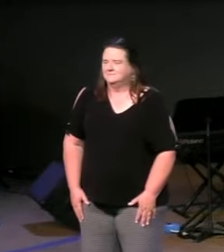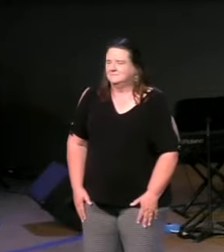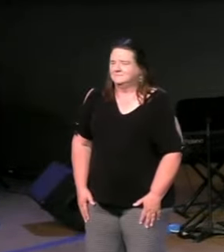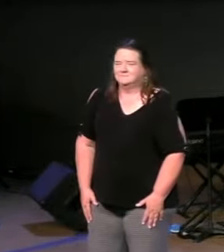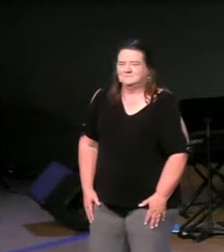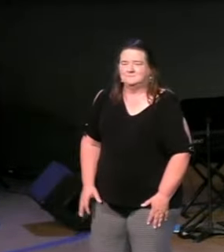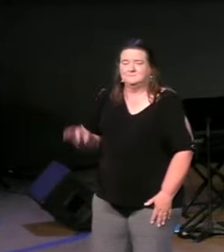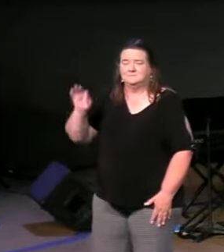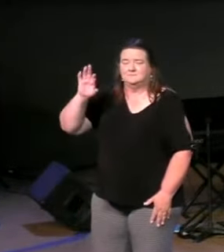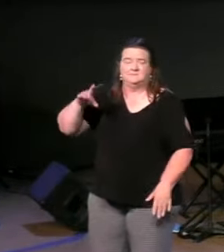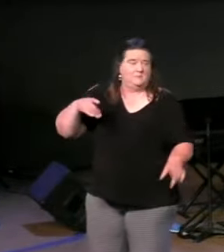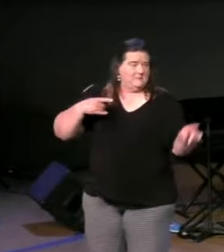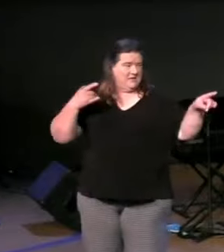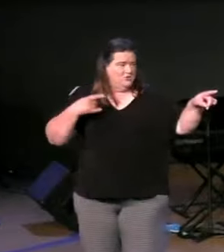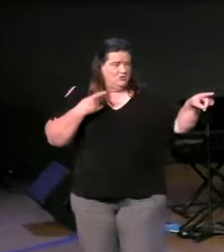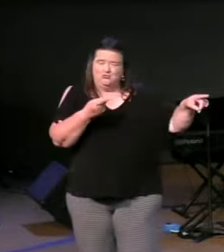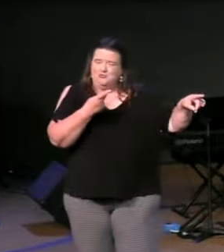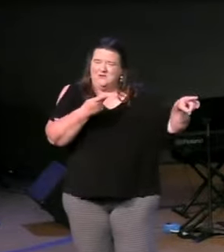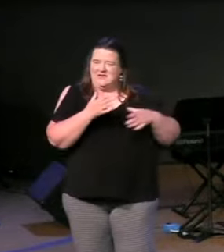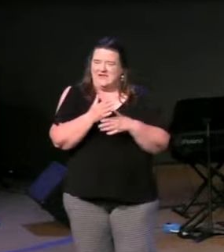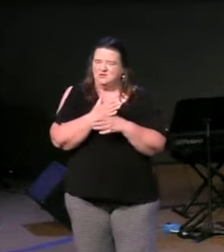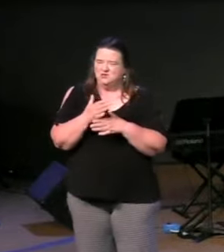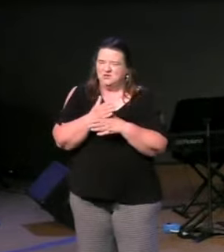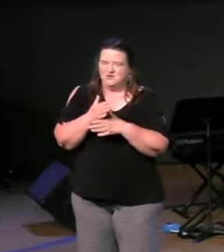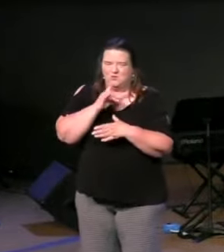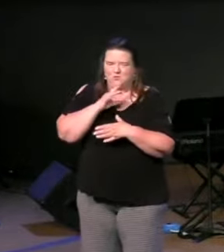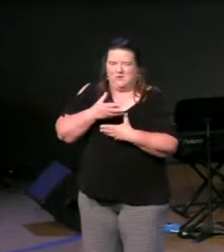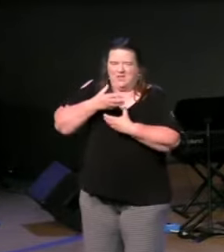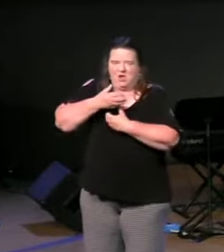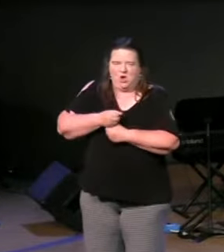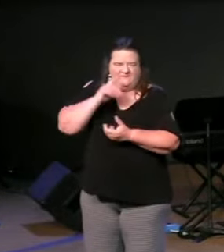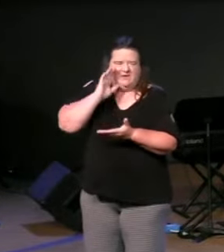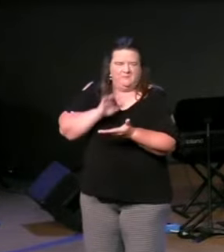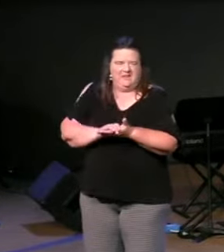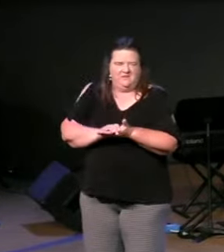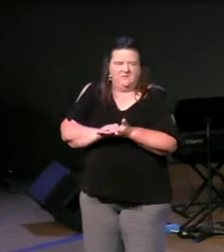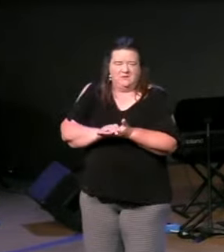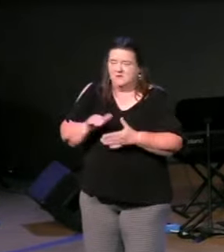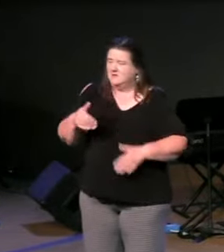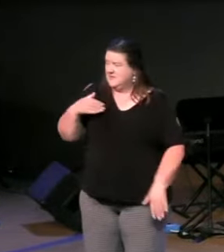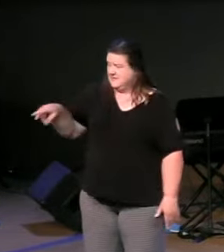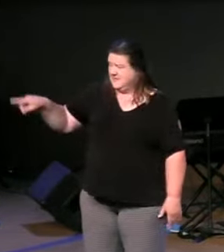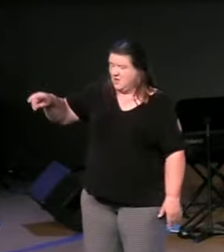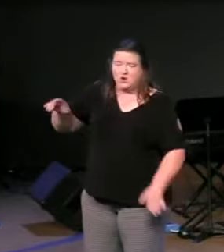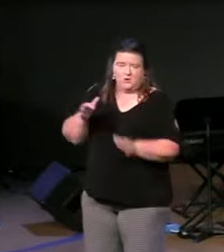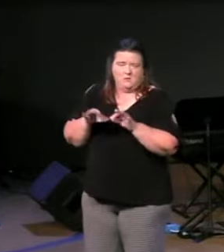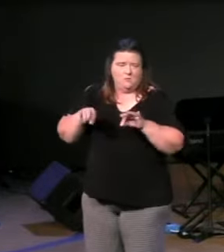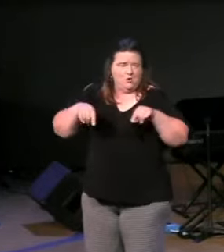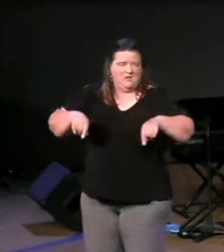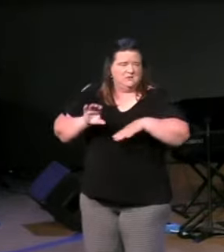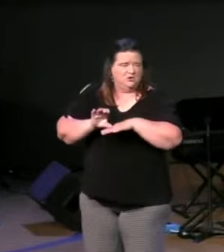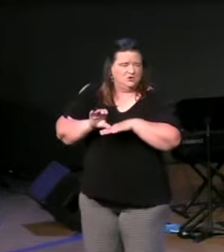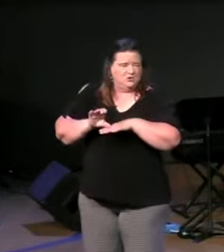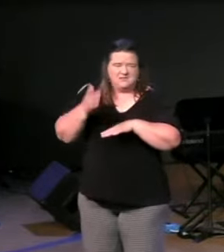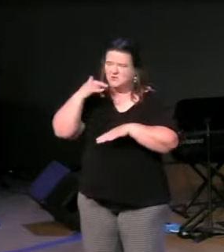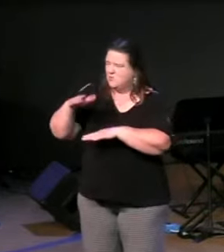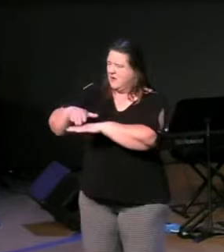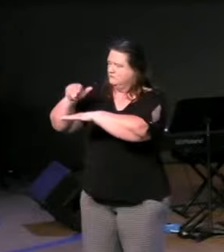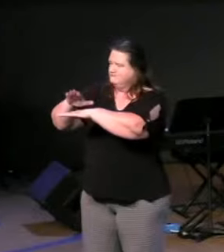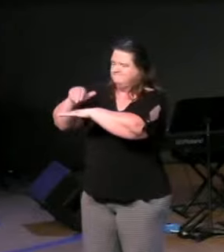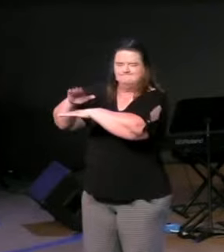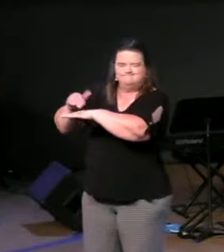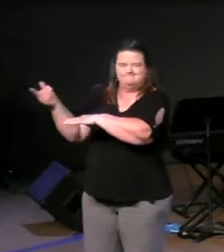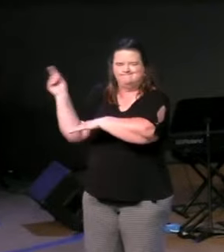Pastor Drew and I share a really confident belief that the young are important in our church, and so that's one of the reasons why we have